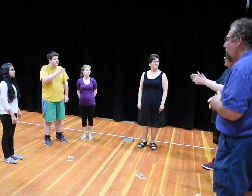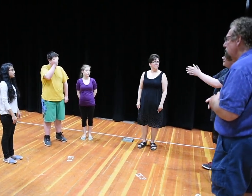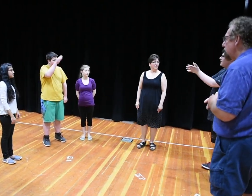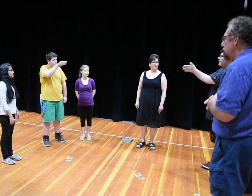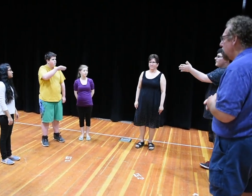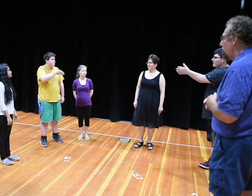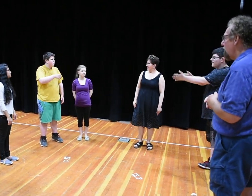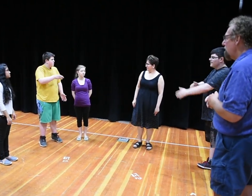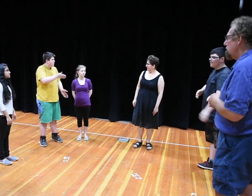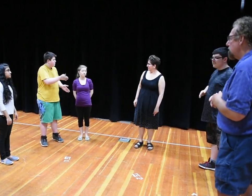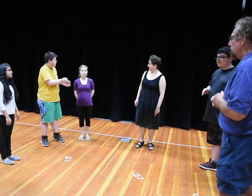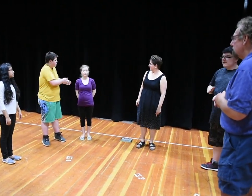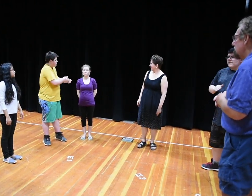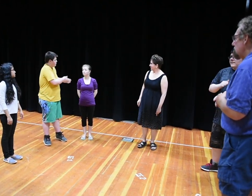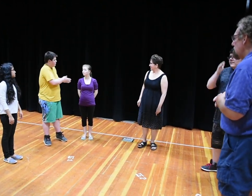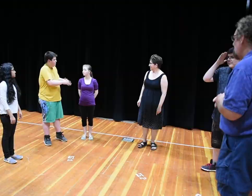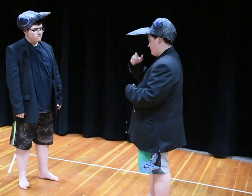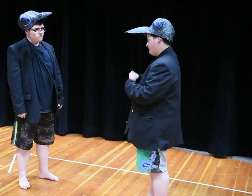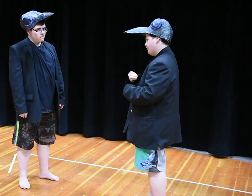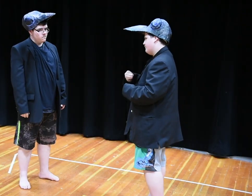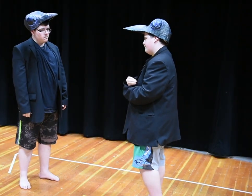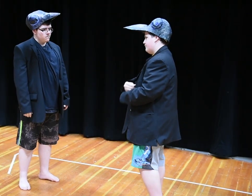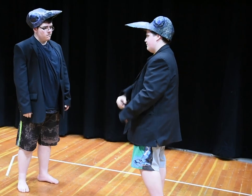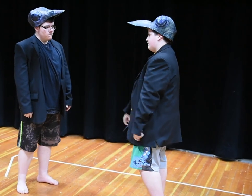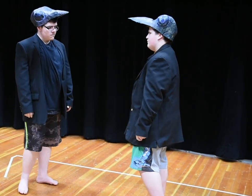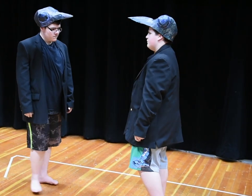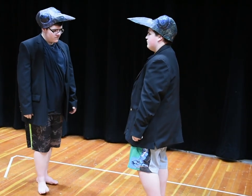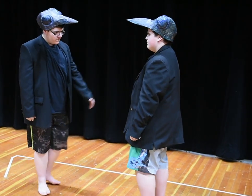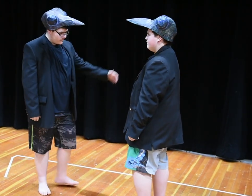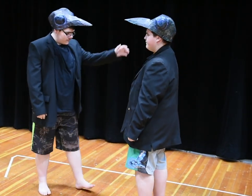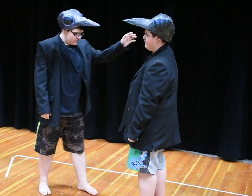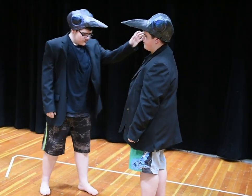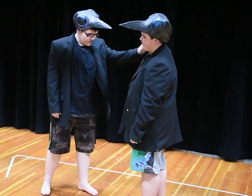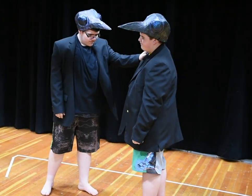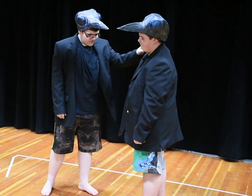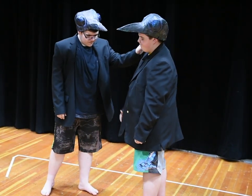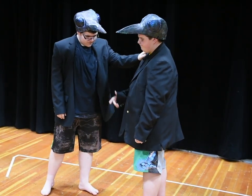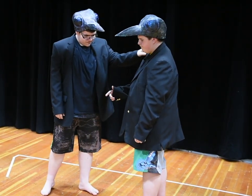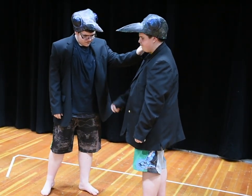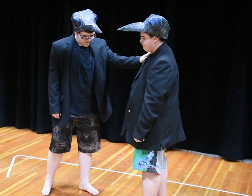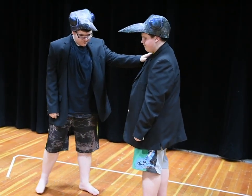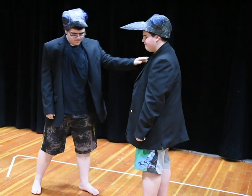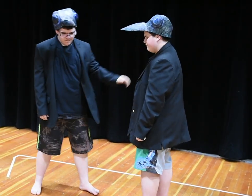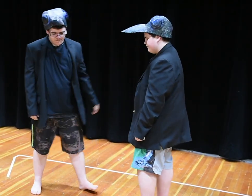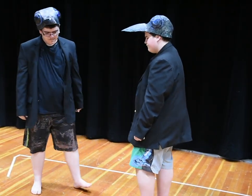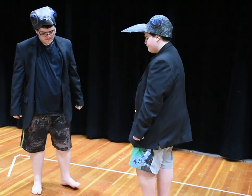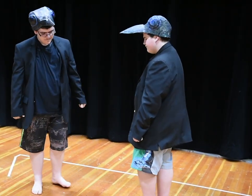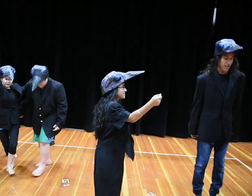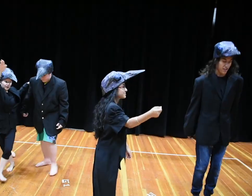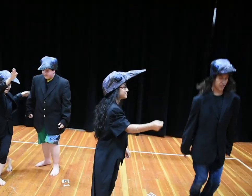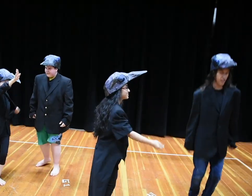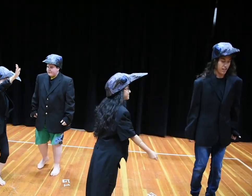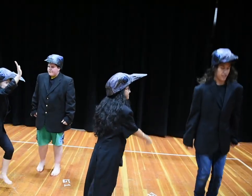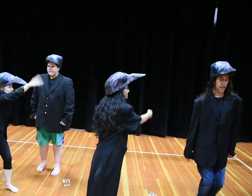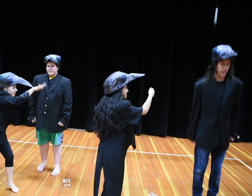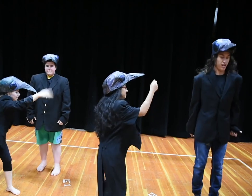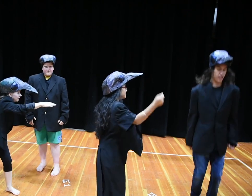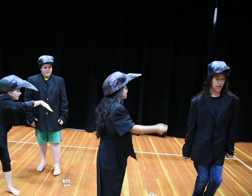real language base. And that's very, very challenging. And it really shows up in the reading and writing skills